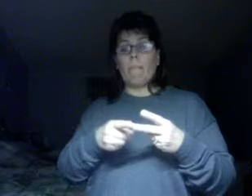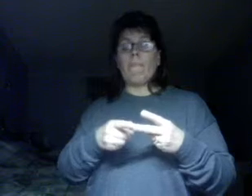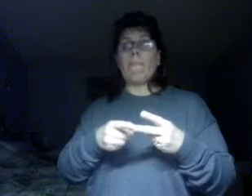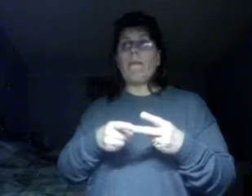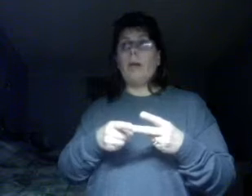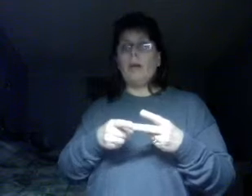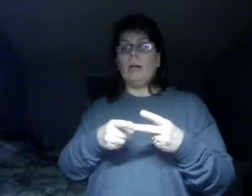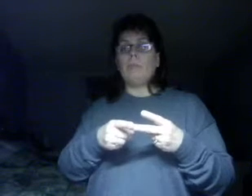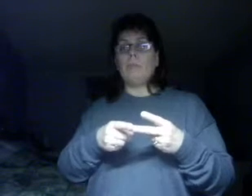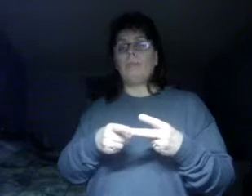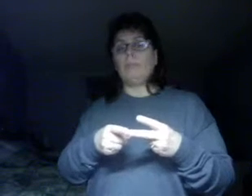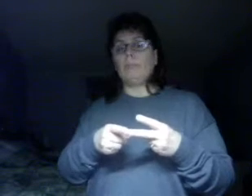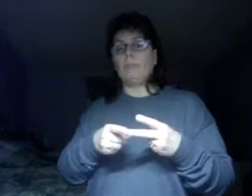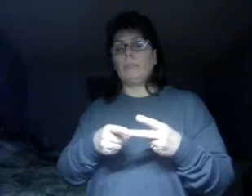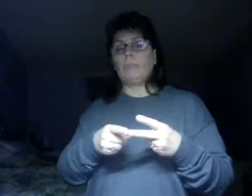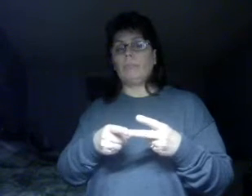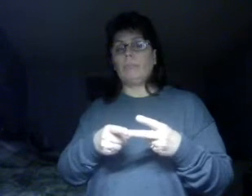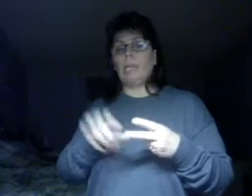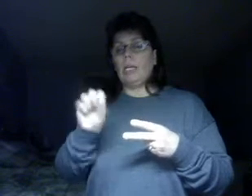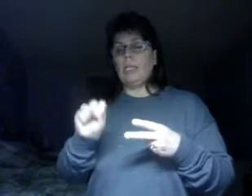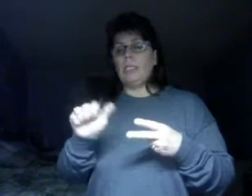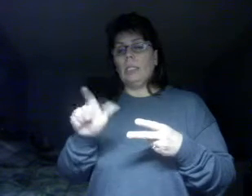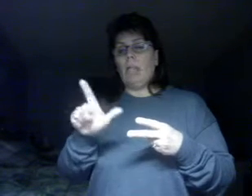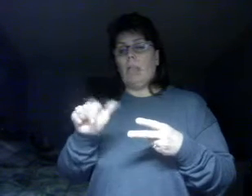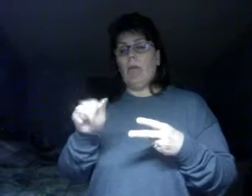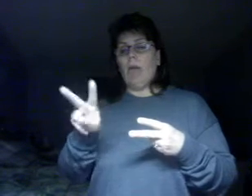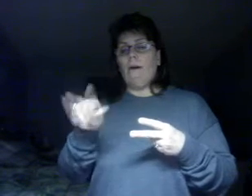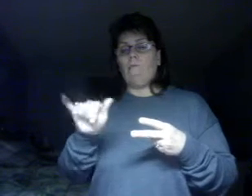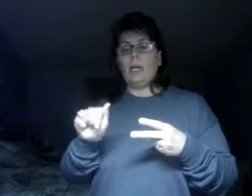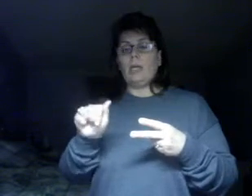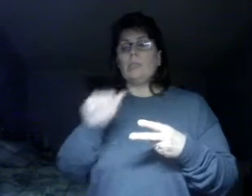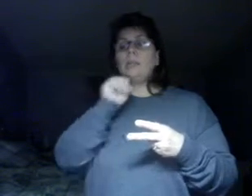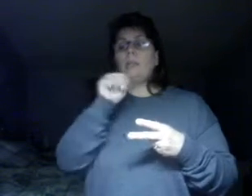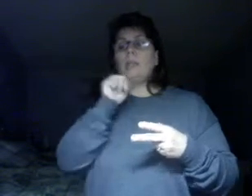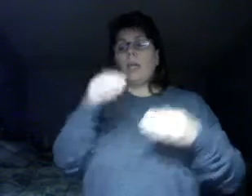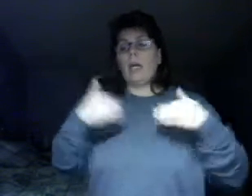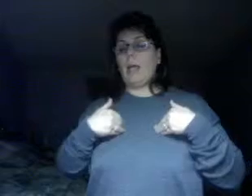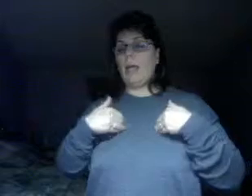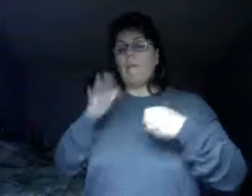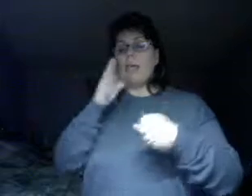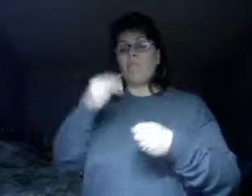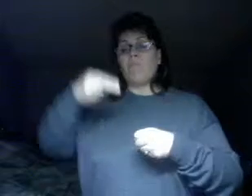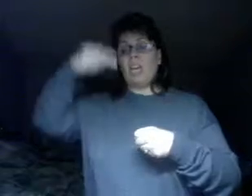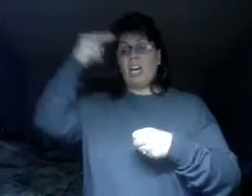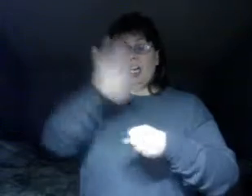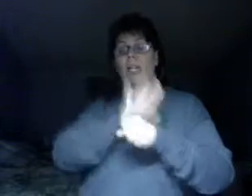bodily fluid does not have a high enough viral load in order to transmit HIV.